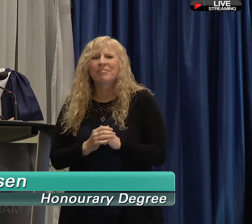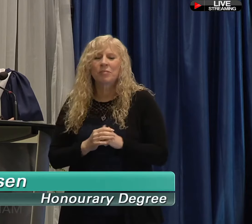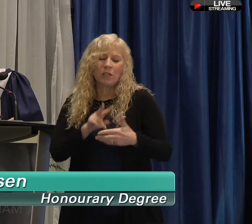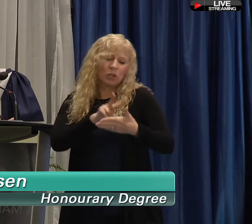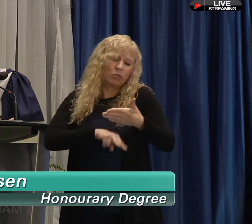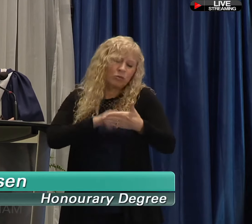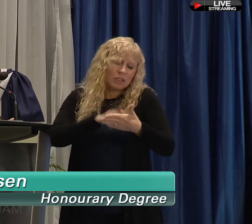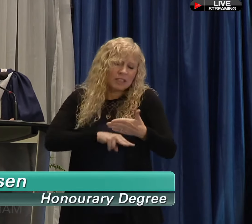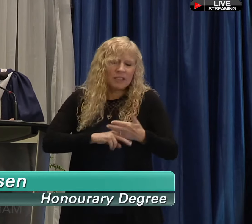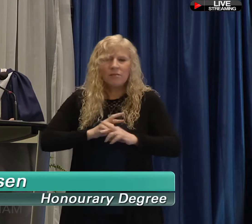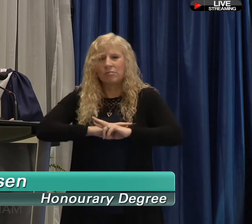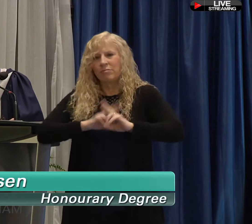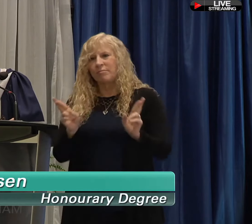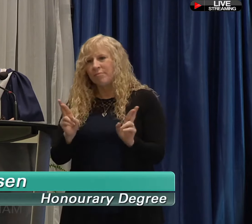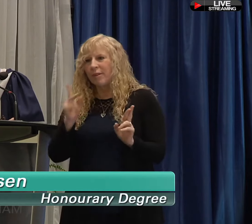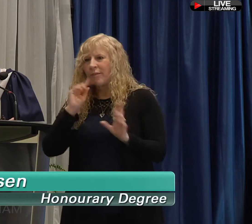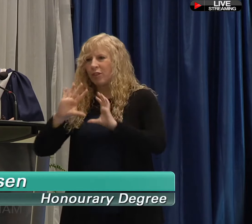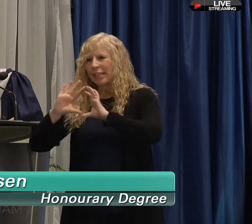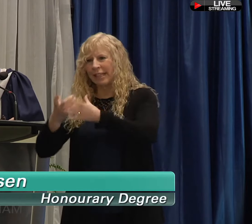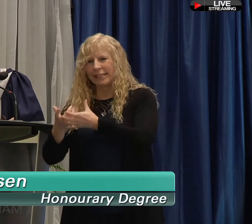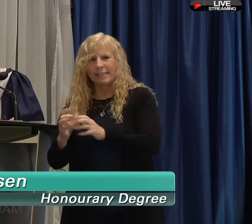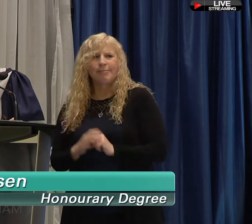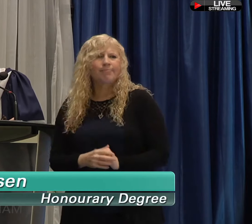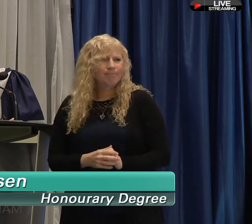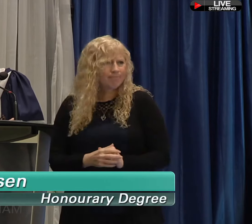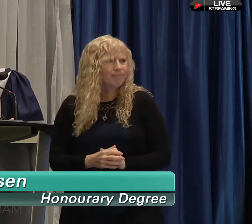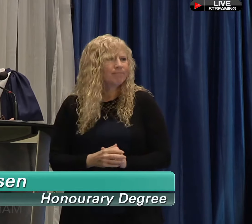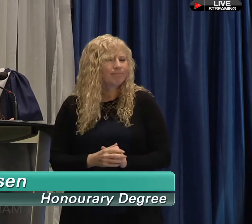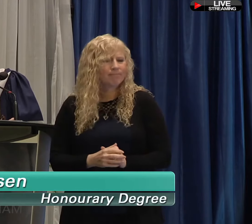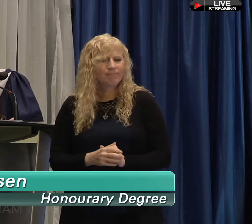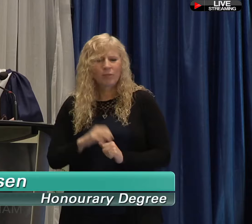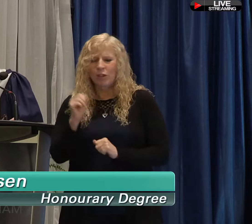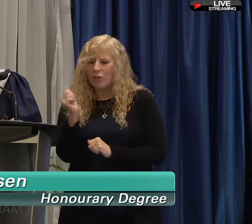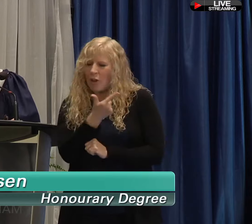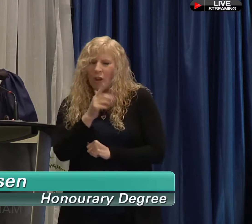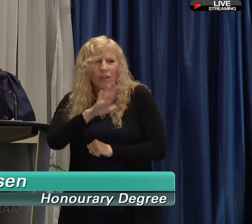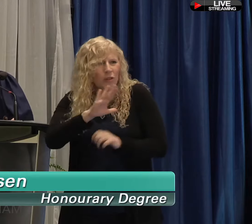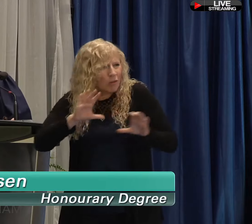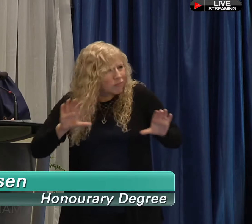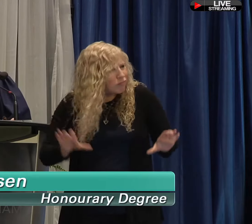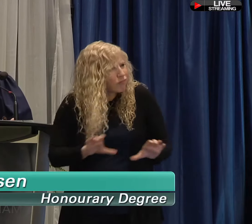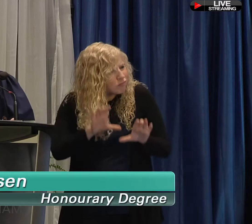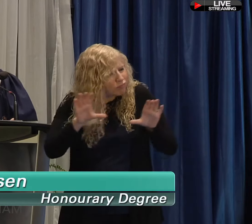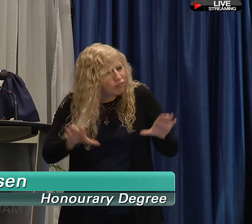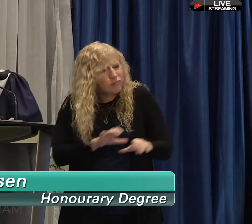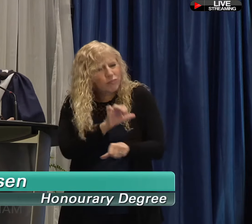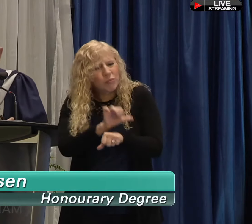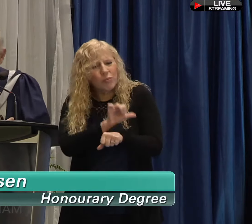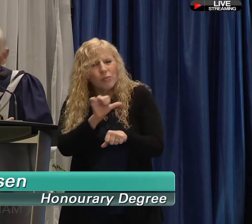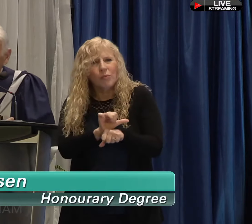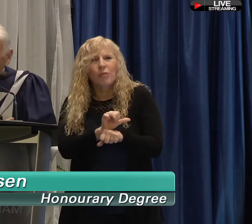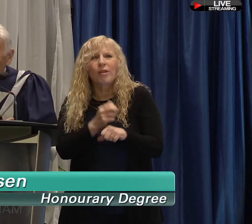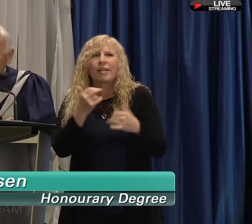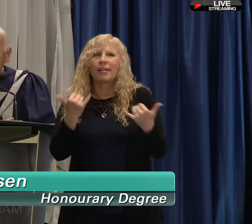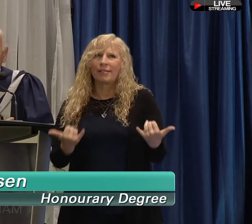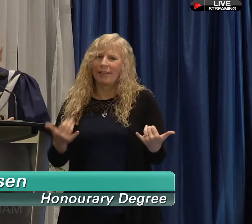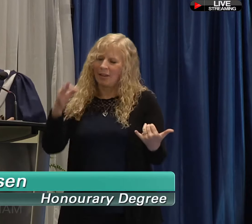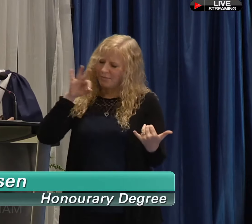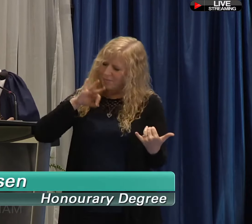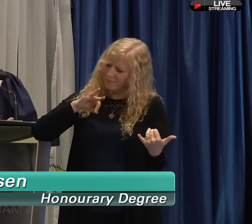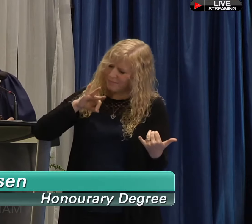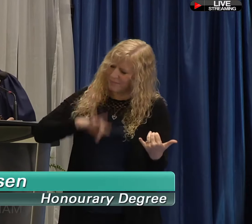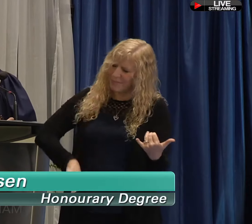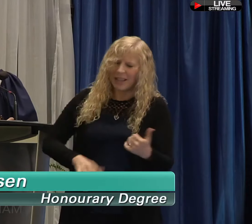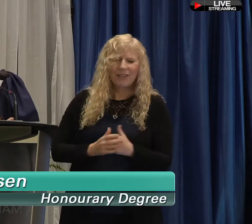and preparing for tests. All of your hard work is about to pay off, as you